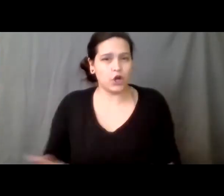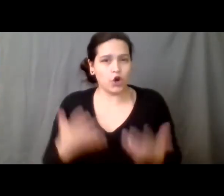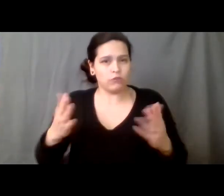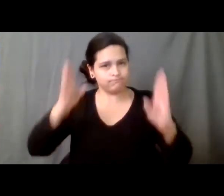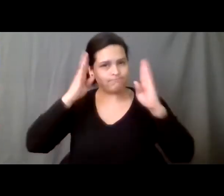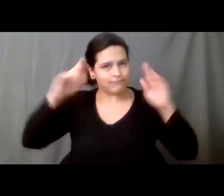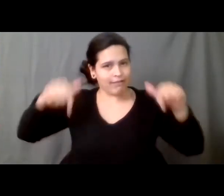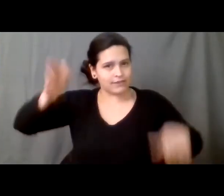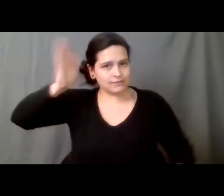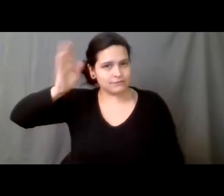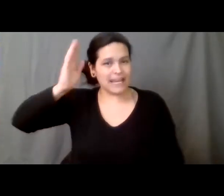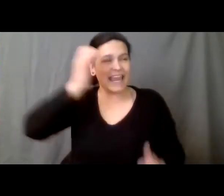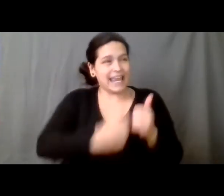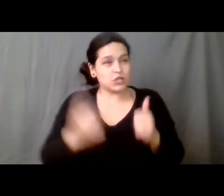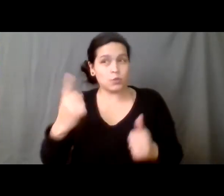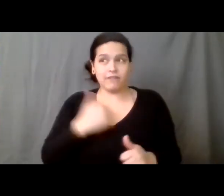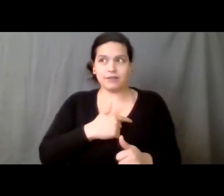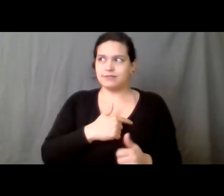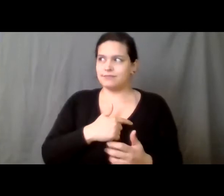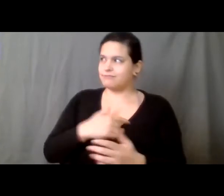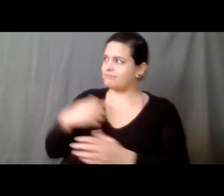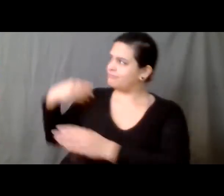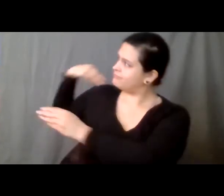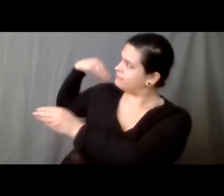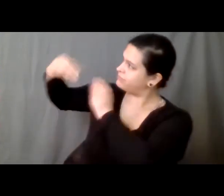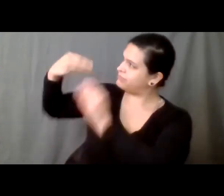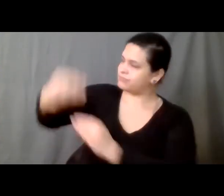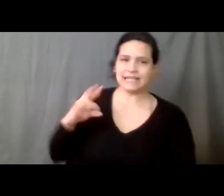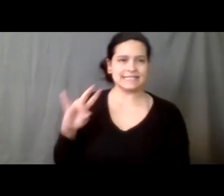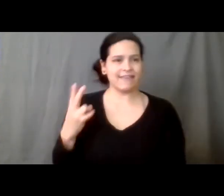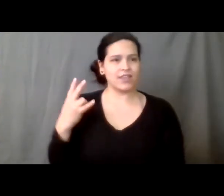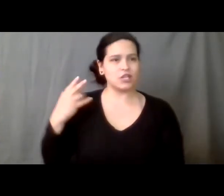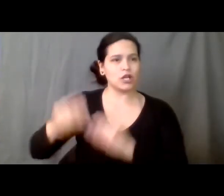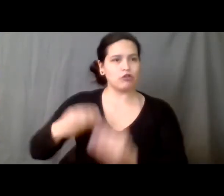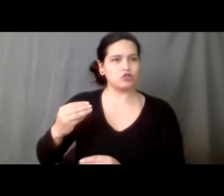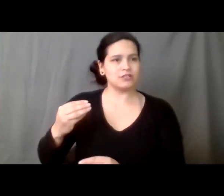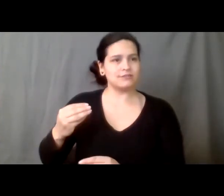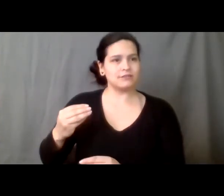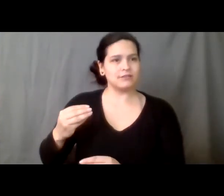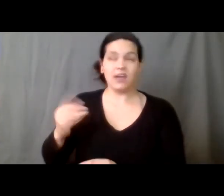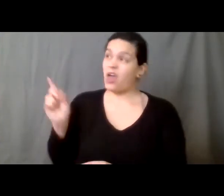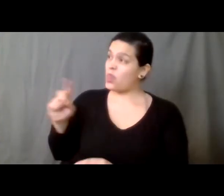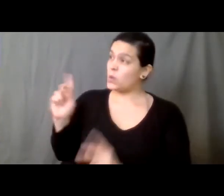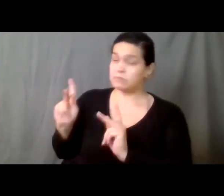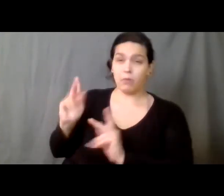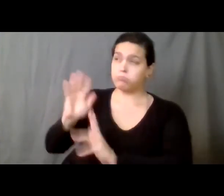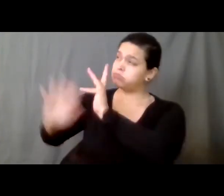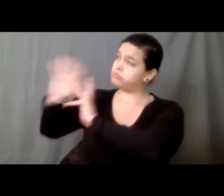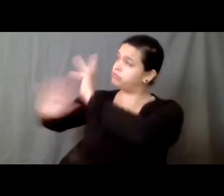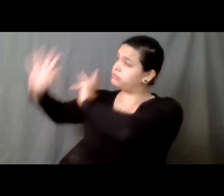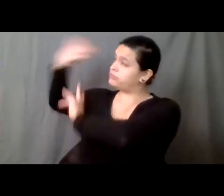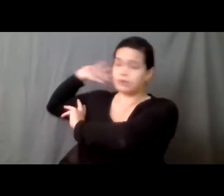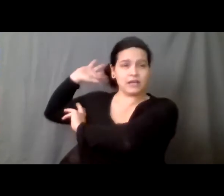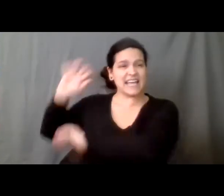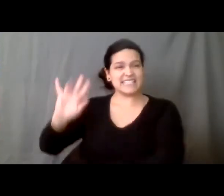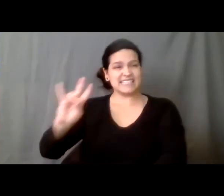one of us is someone's seventh generation. What were those ancestors doing seven generations ago?